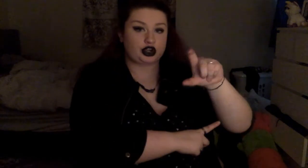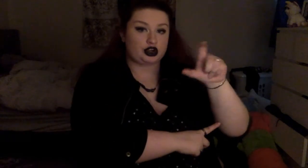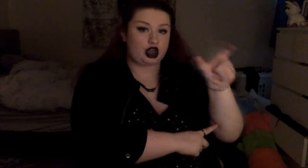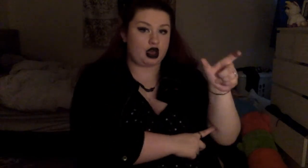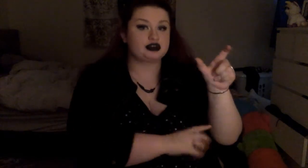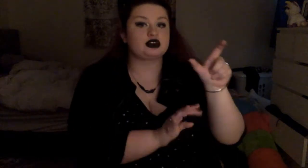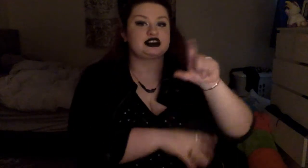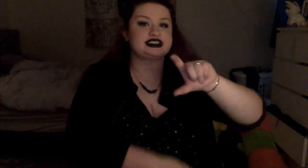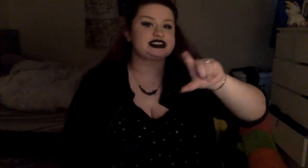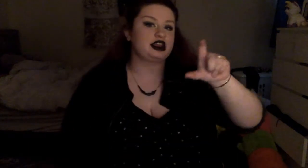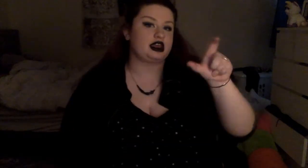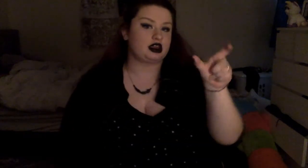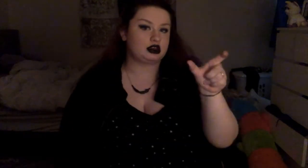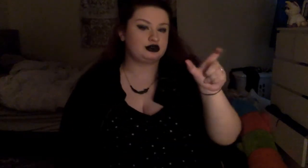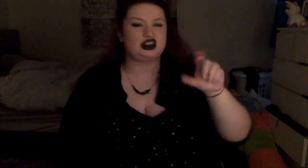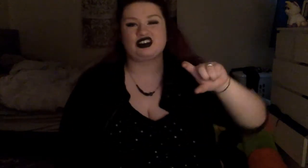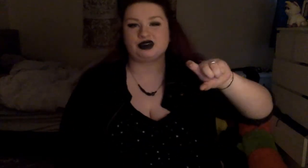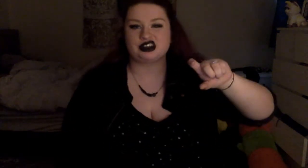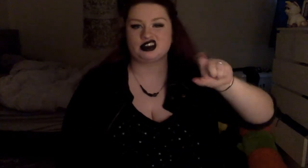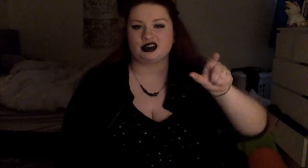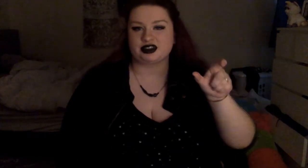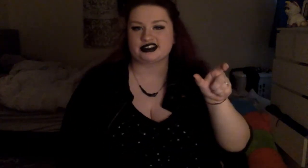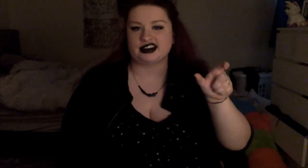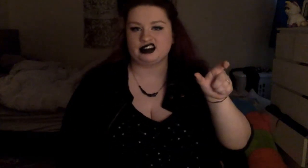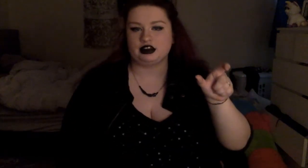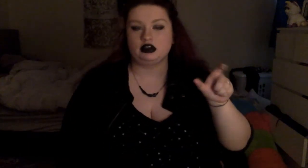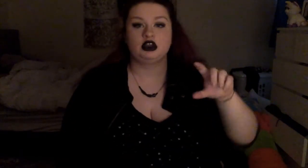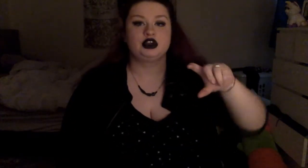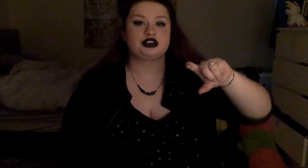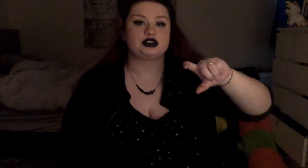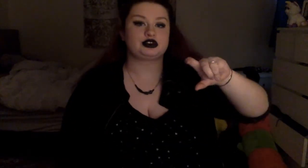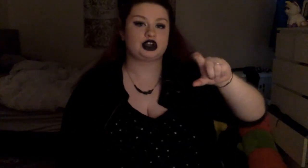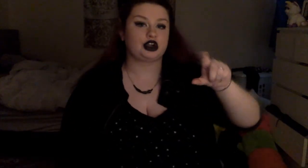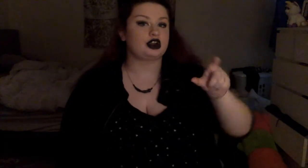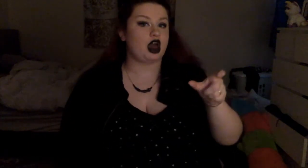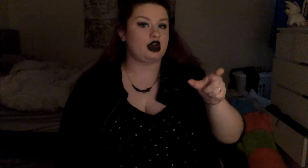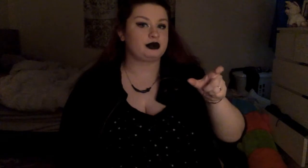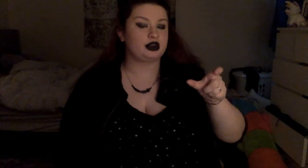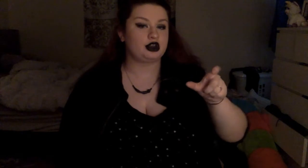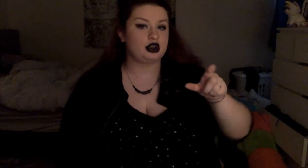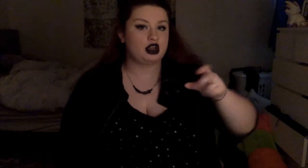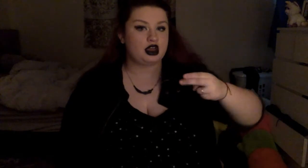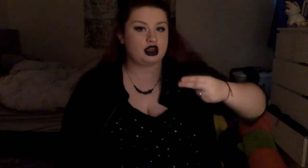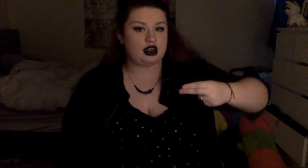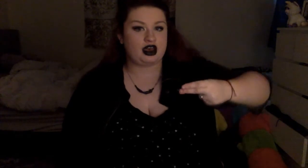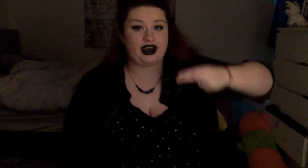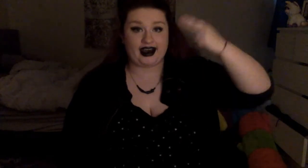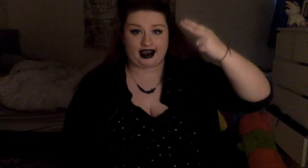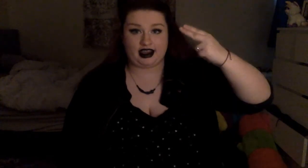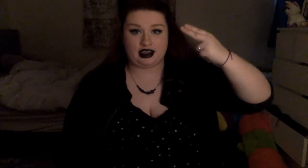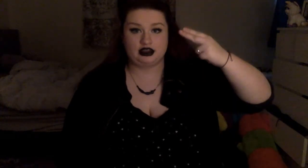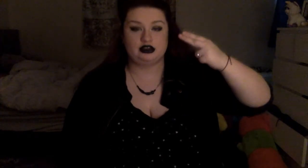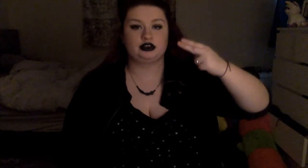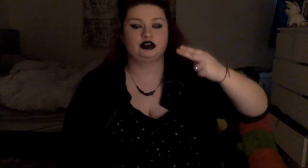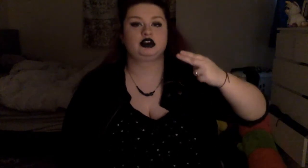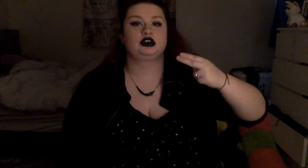turn up. So this is like, you know when you turn up the stereo? So turn up high,